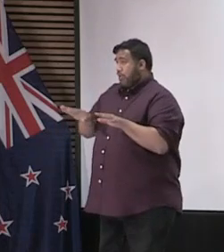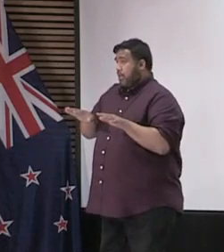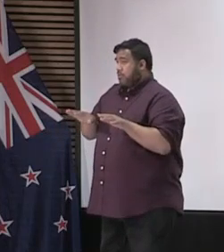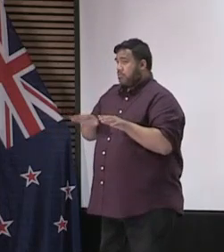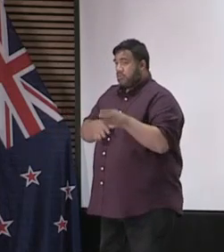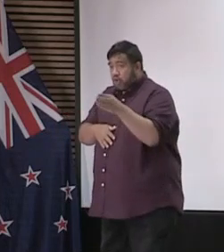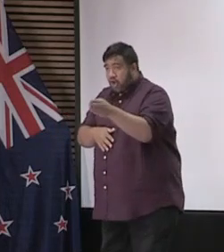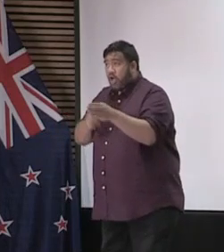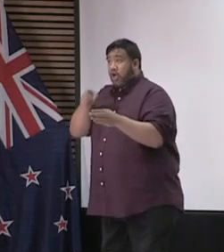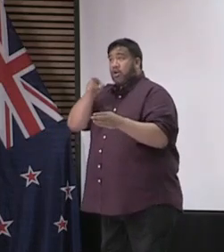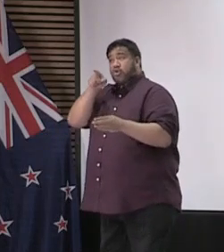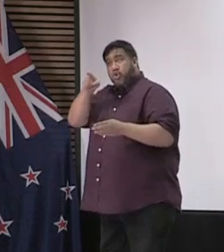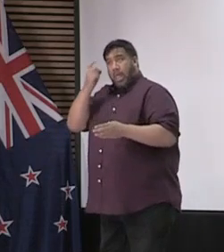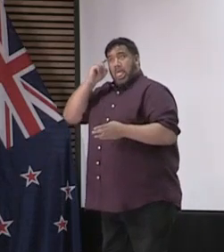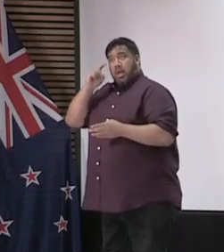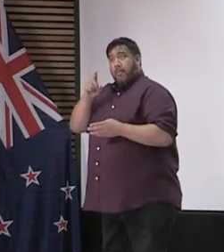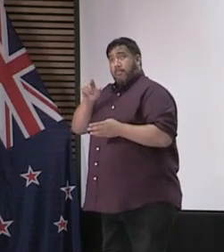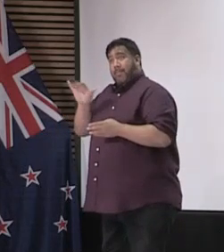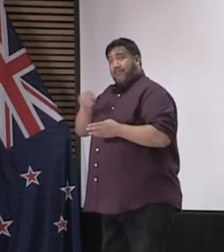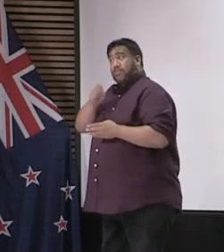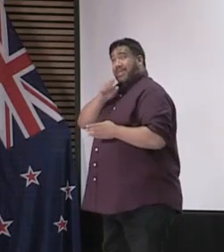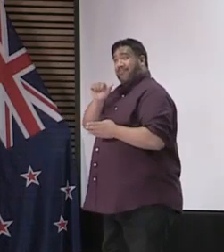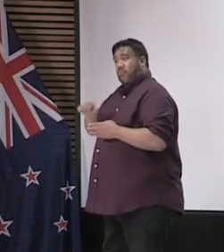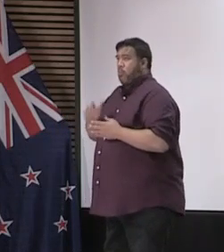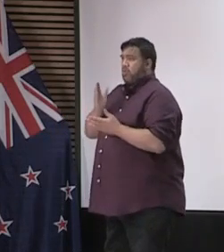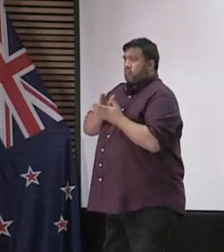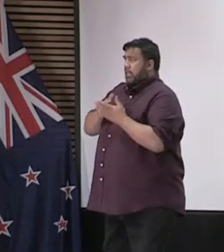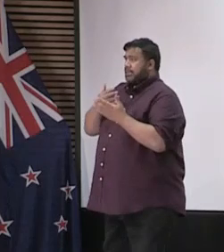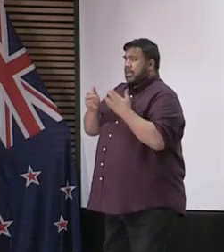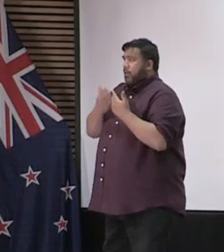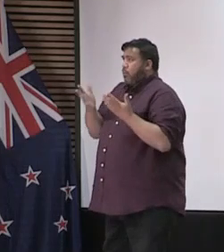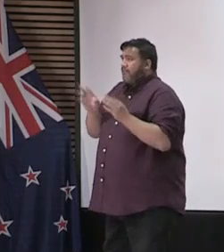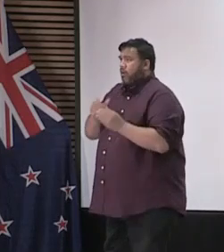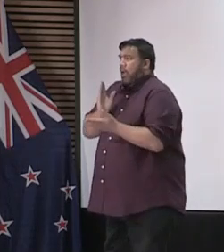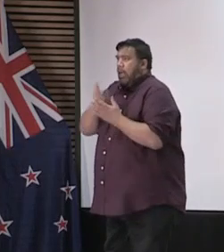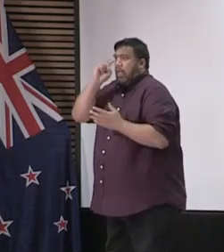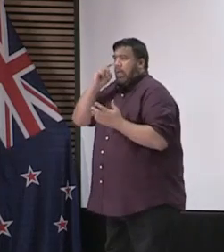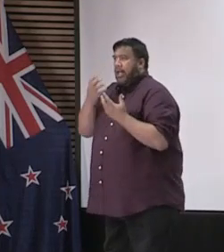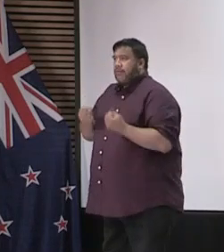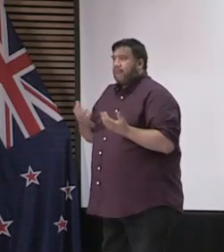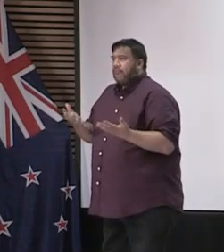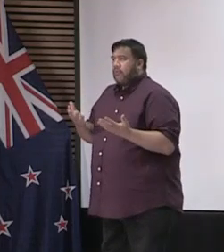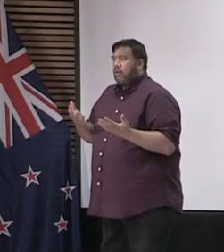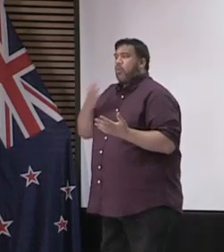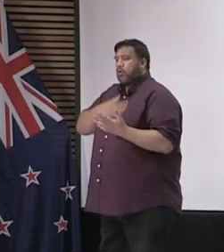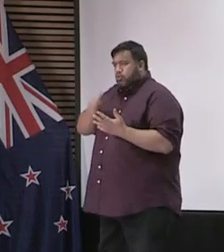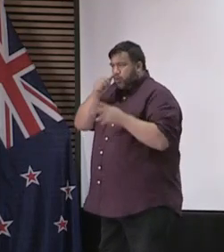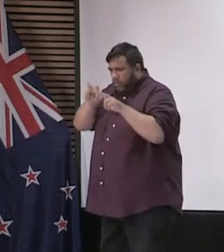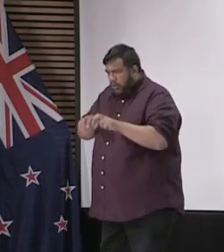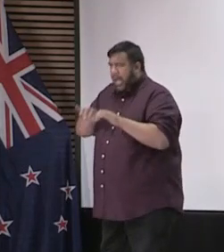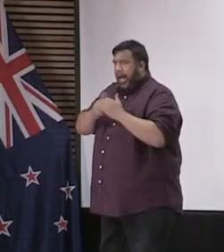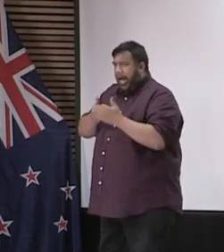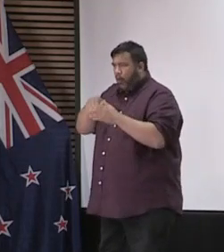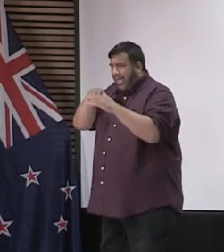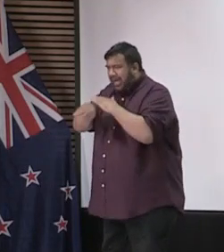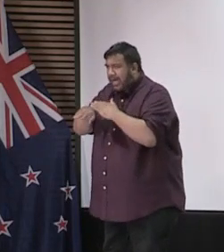something that happened? Well, we're concerned about it, whatever the cause, we're concerned about it, and we're most concerned about finding out how it got in and, of course, stopping any